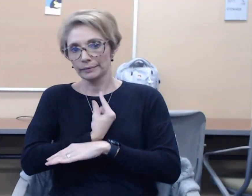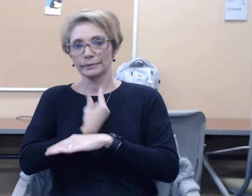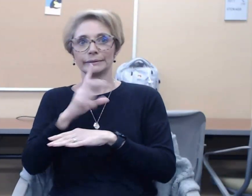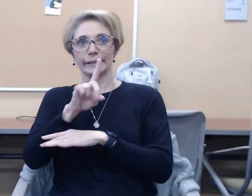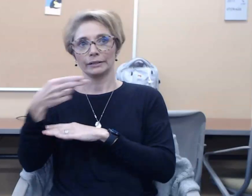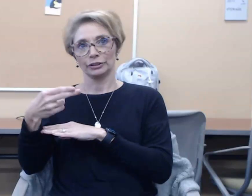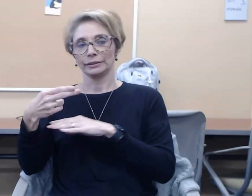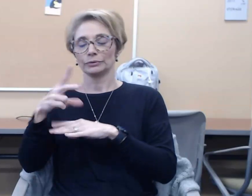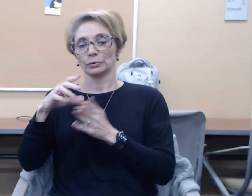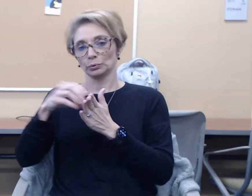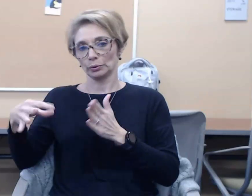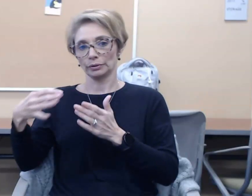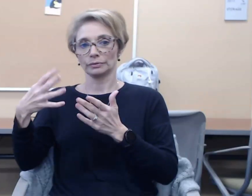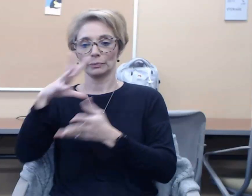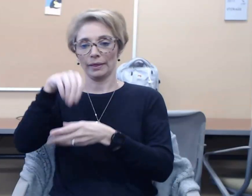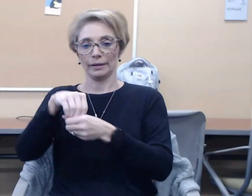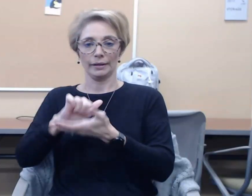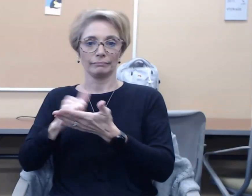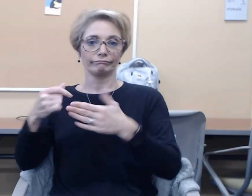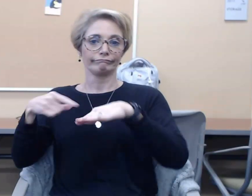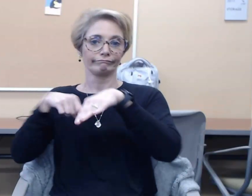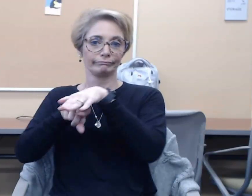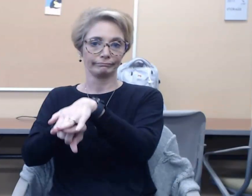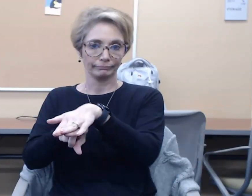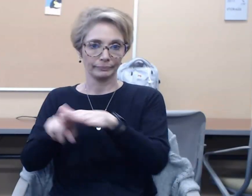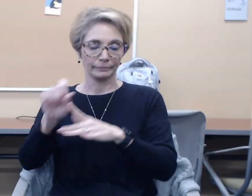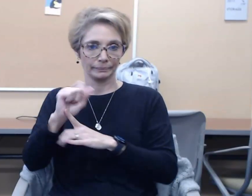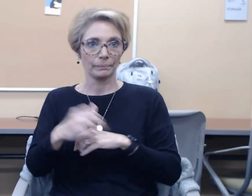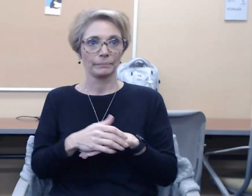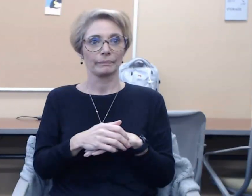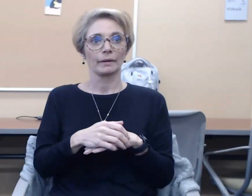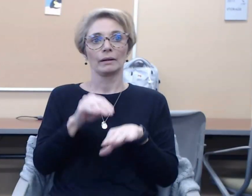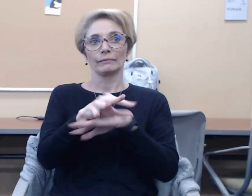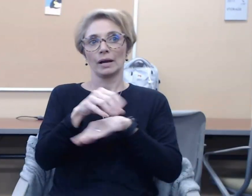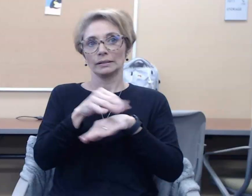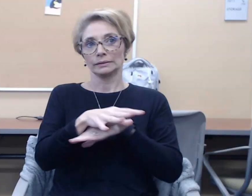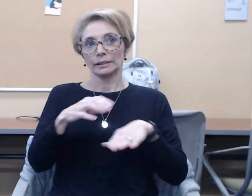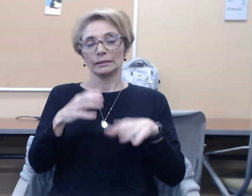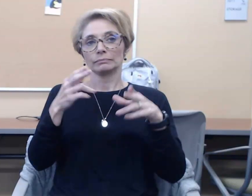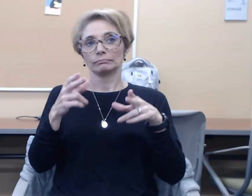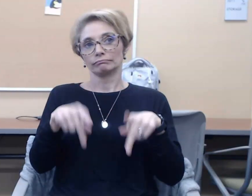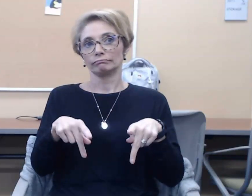settings. My advising faculty were Dr. Carolyn Ball and Dr. Mark Howell.